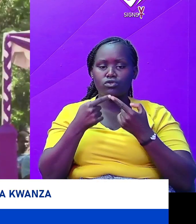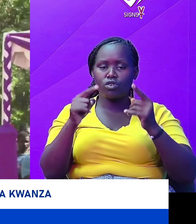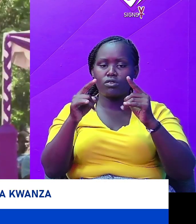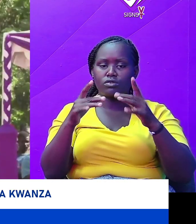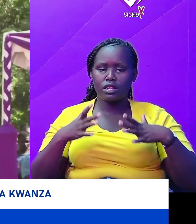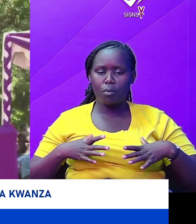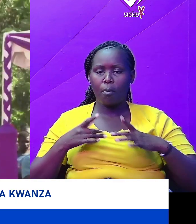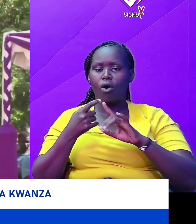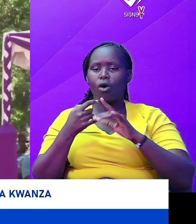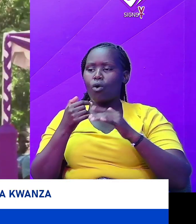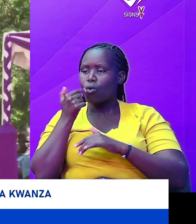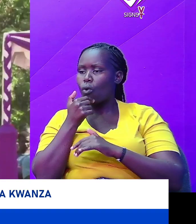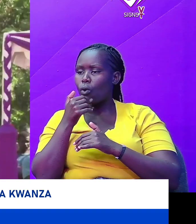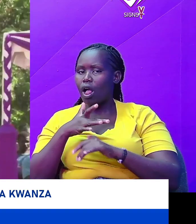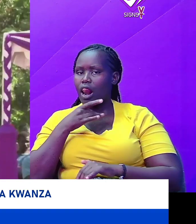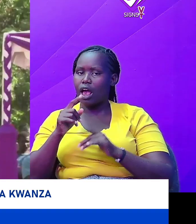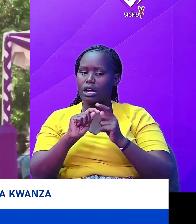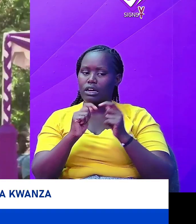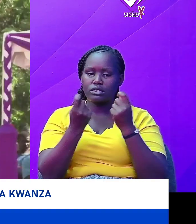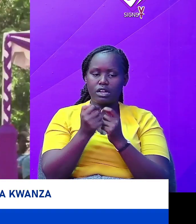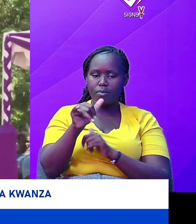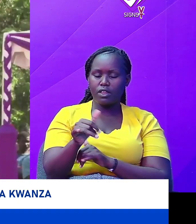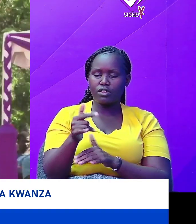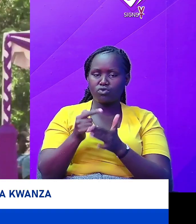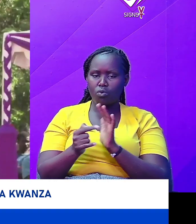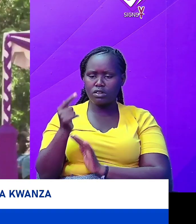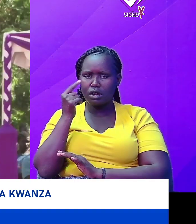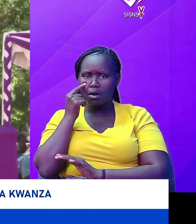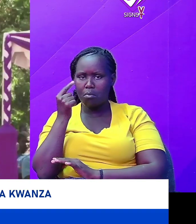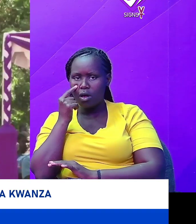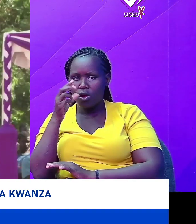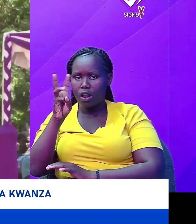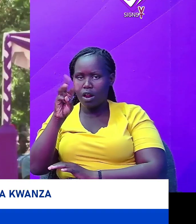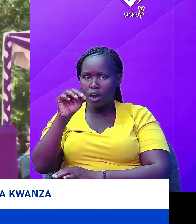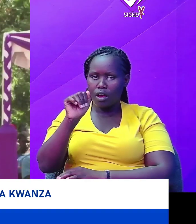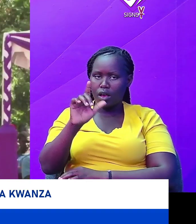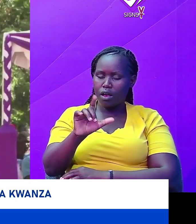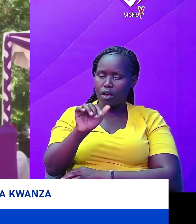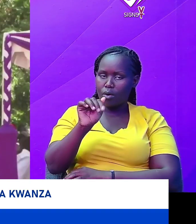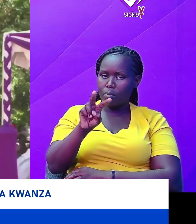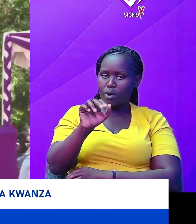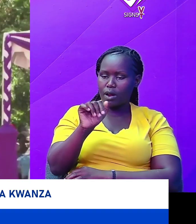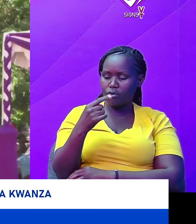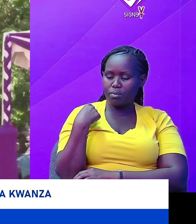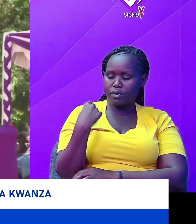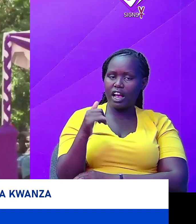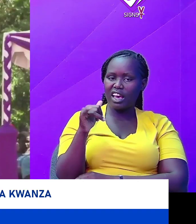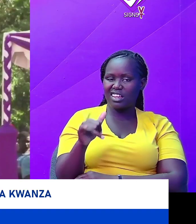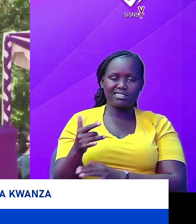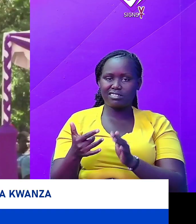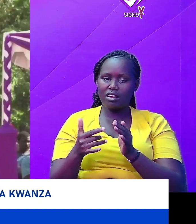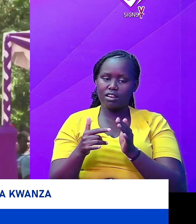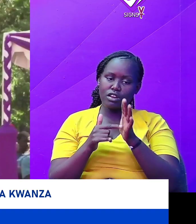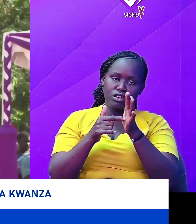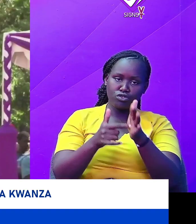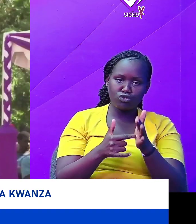kabila ya kwamba ile mambo mliona Malava juzi, hiyo ni dalili ya mvua.